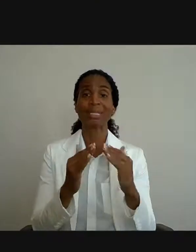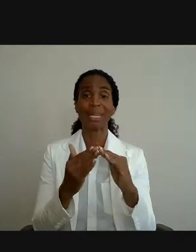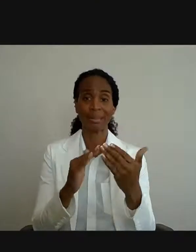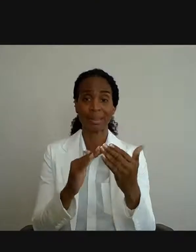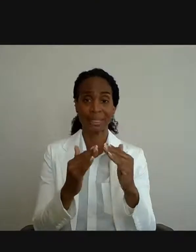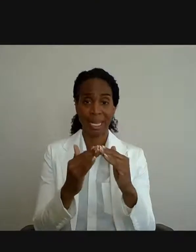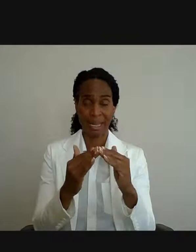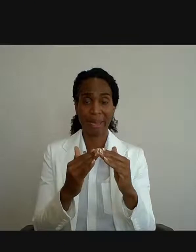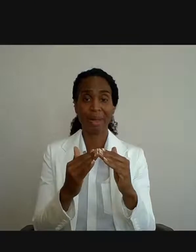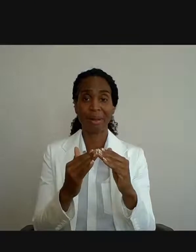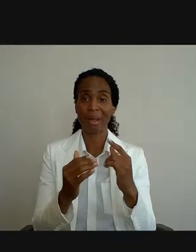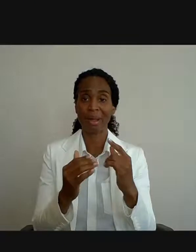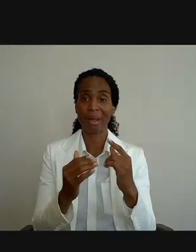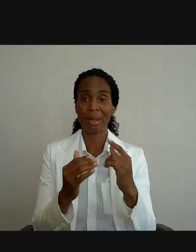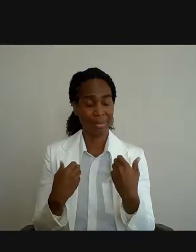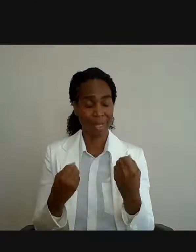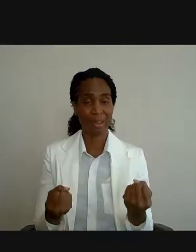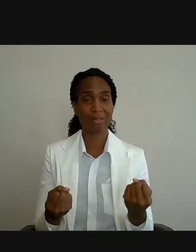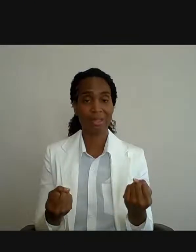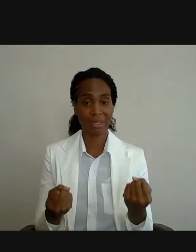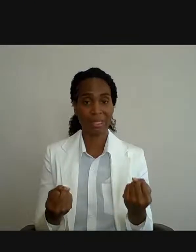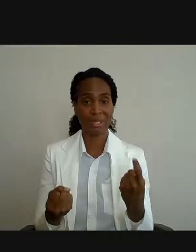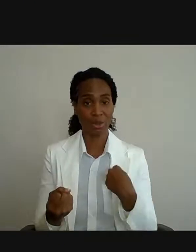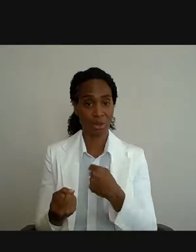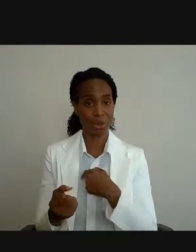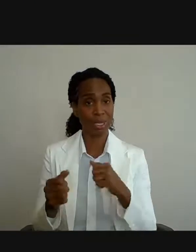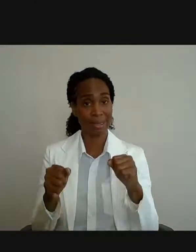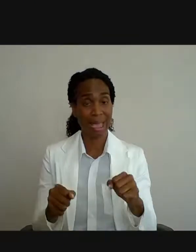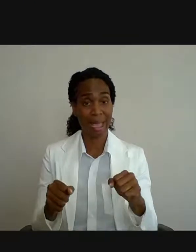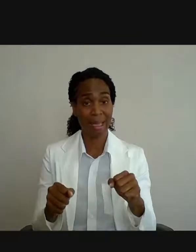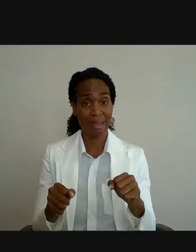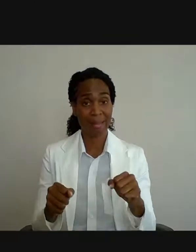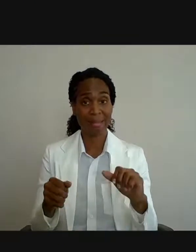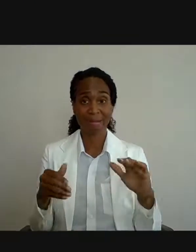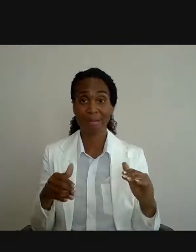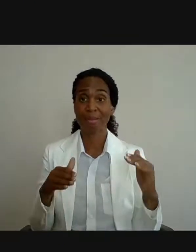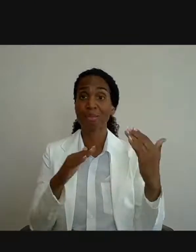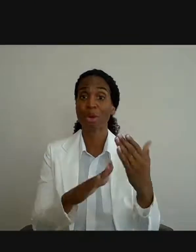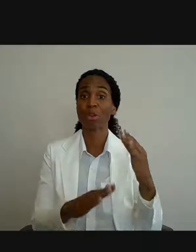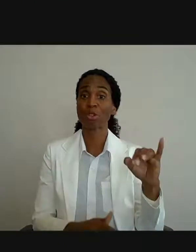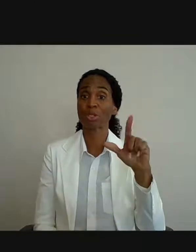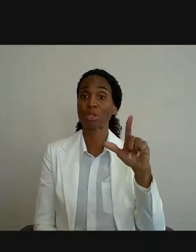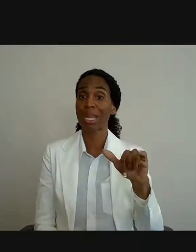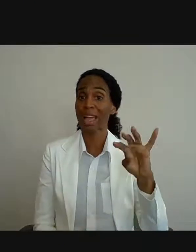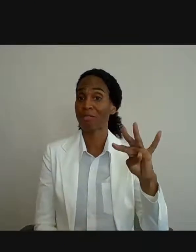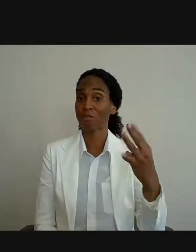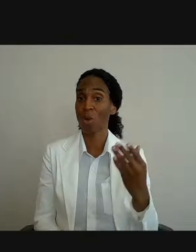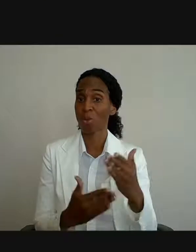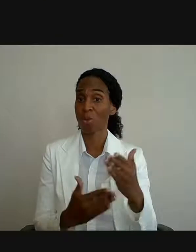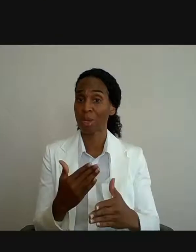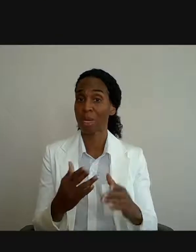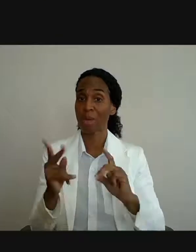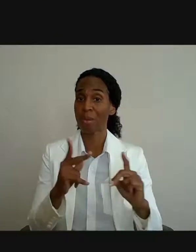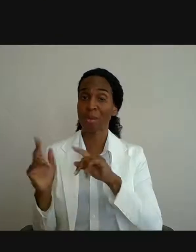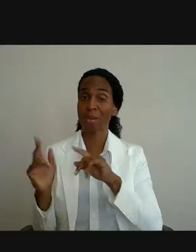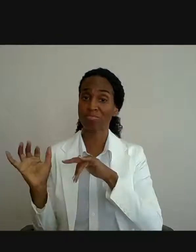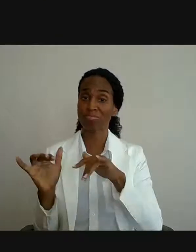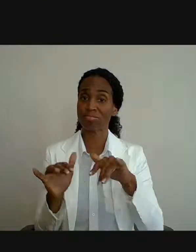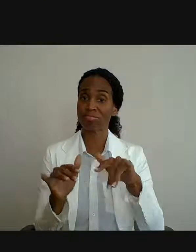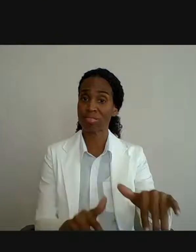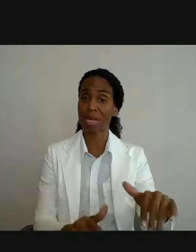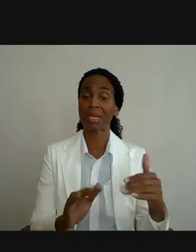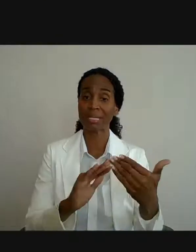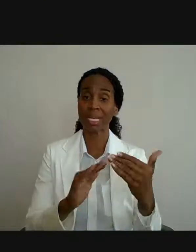I'm confident that we can approach the July 4th weekend with people coming downtown